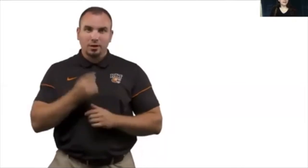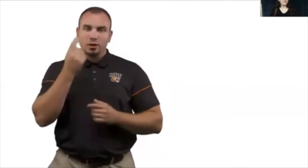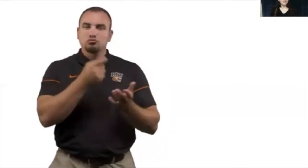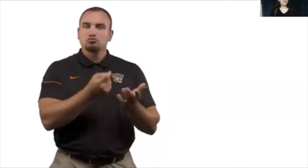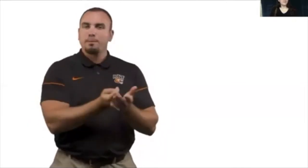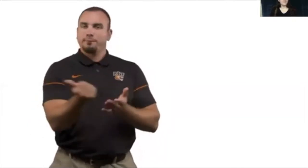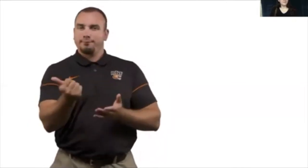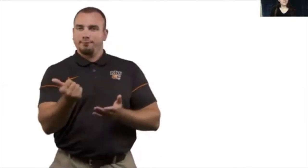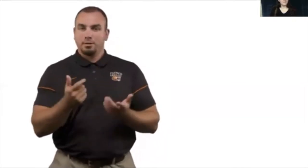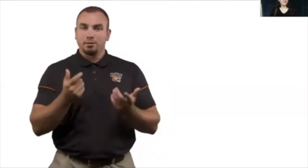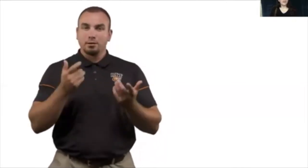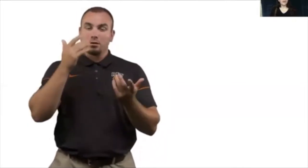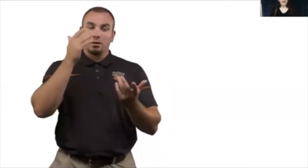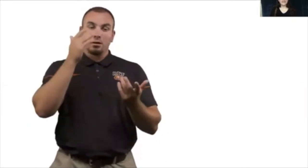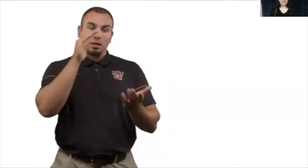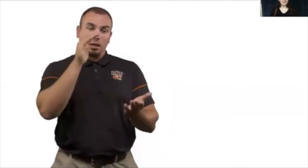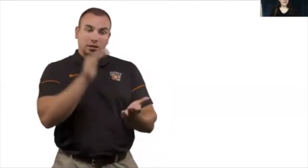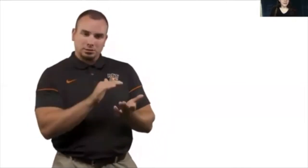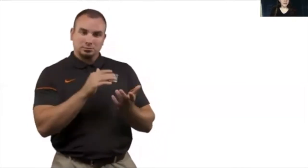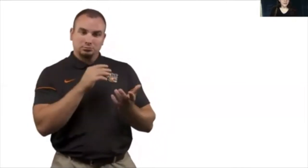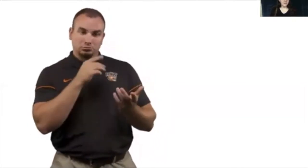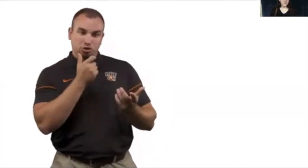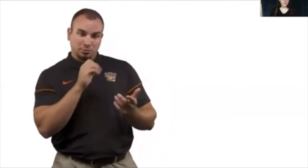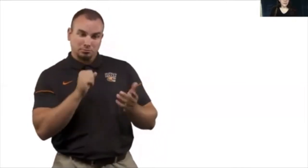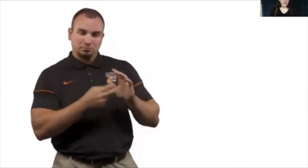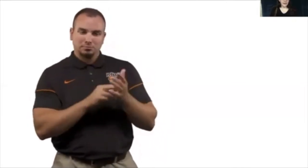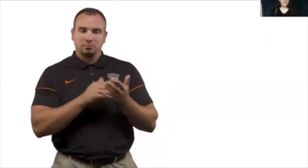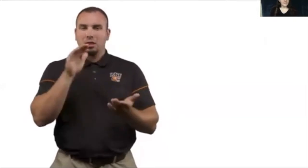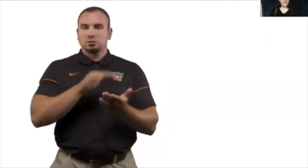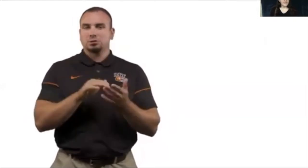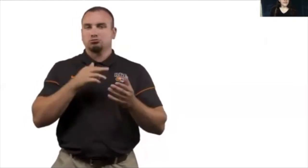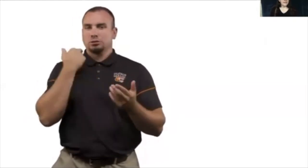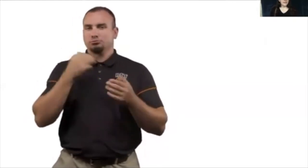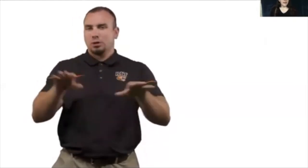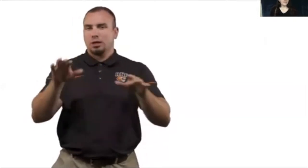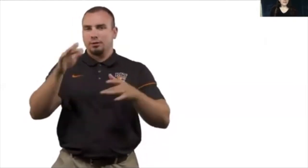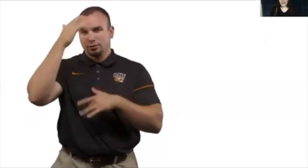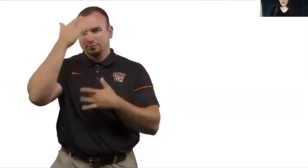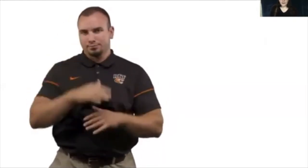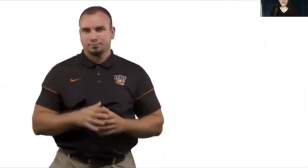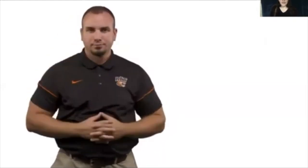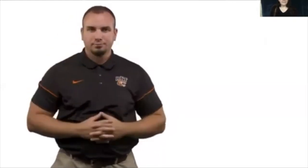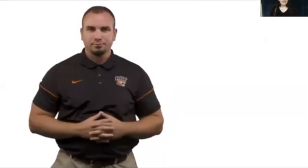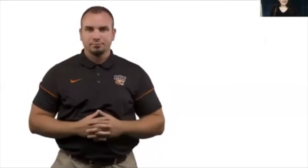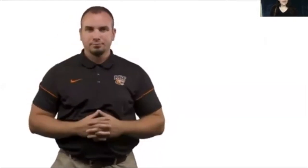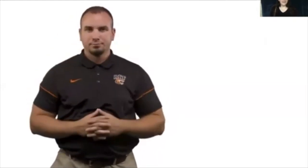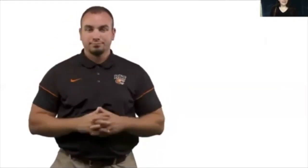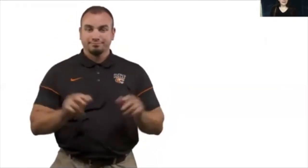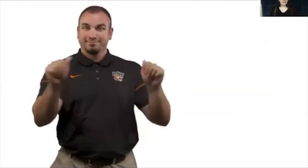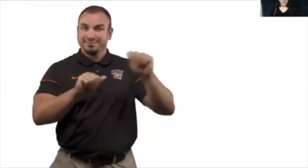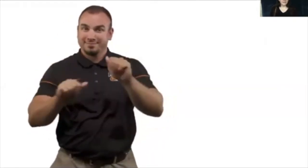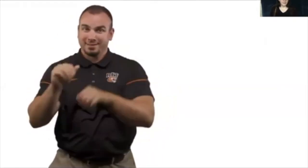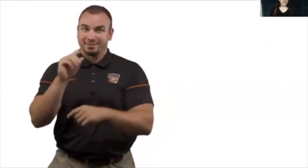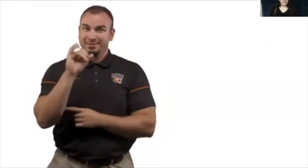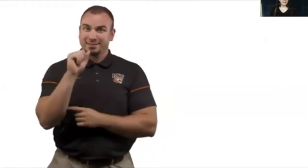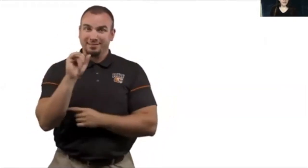cleaning. You're not necessarily killing germs, you're just removing them. And if there's less germs, then there's less of a